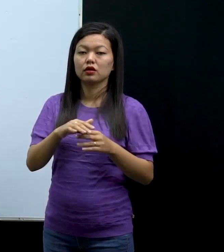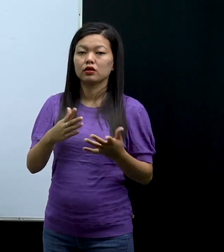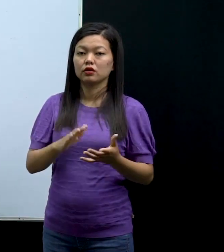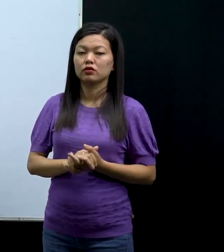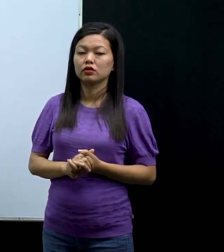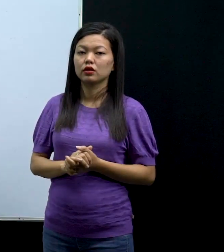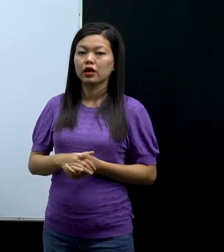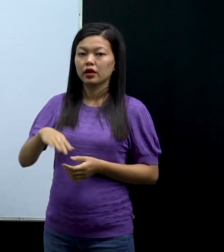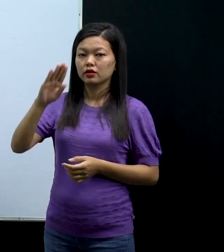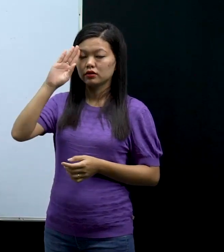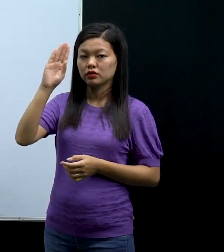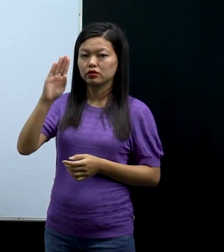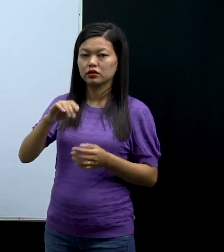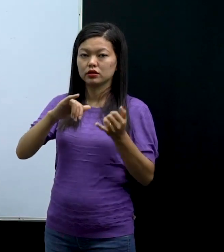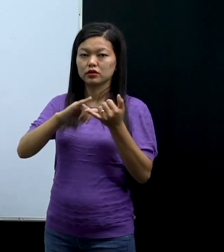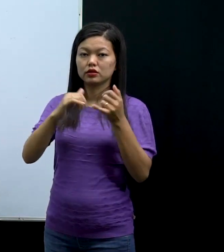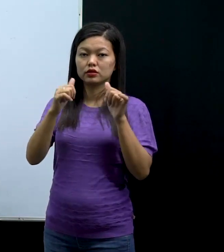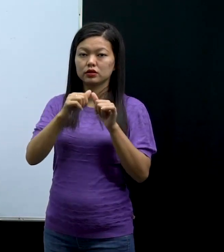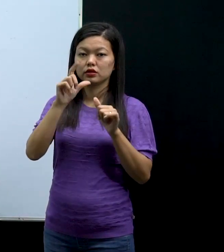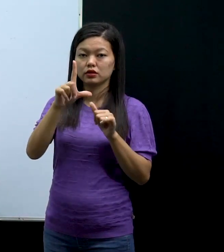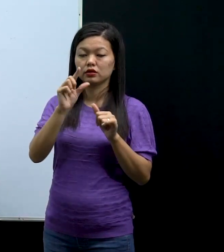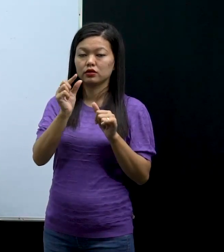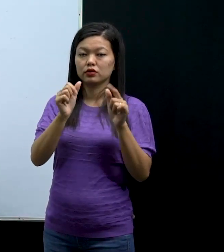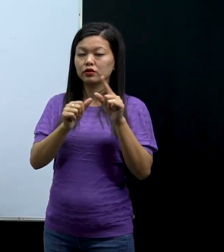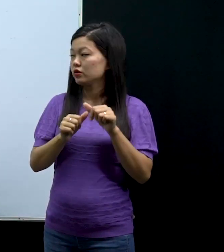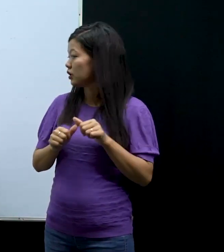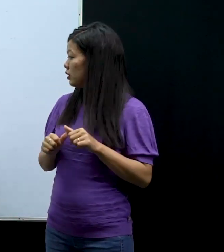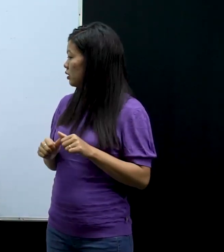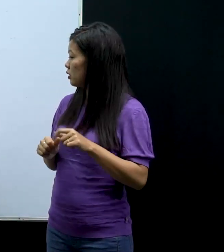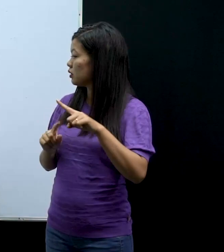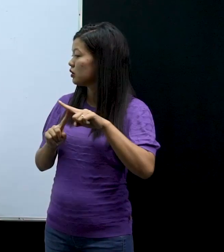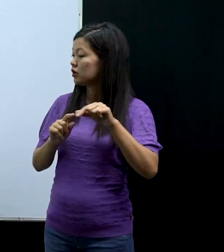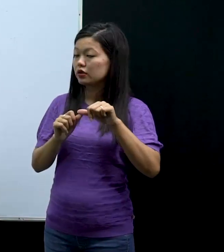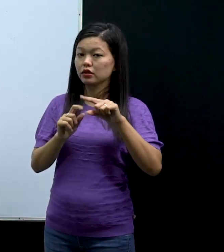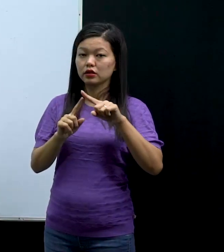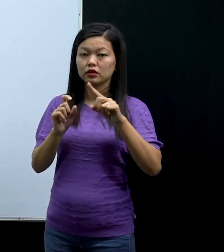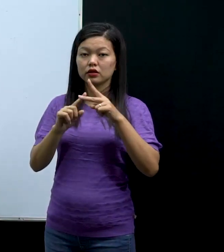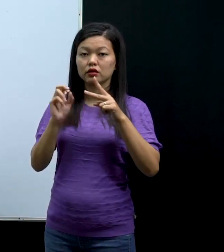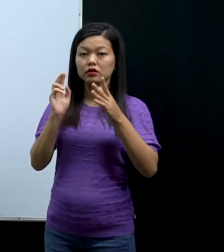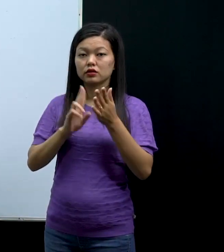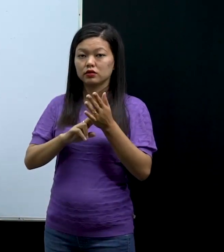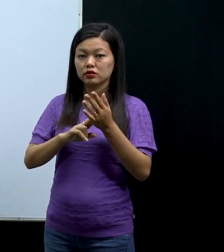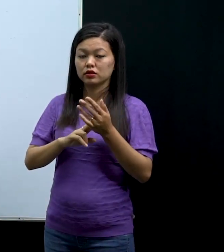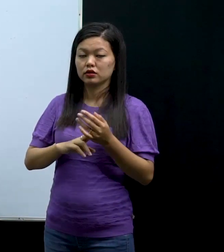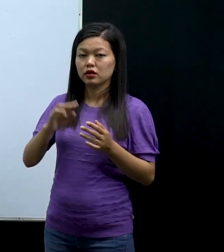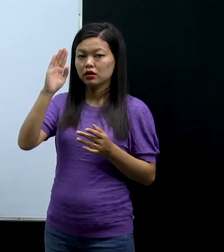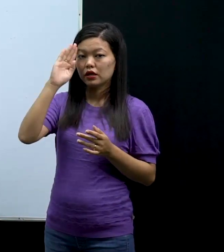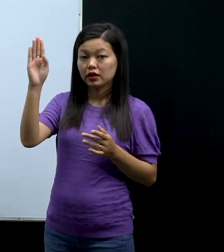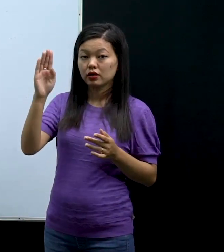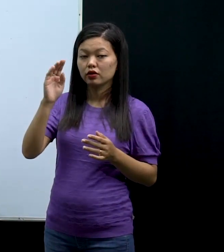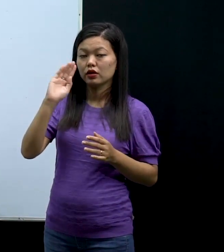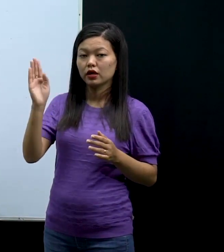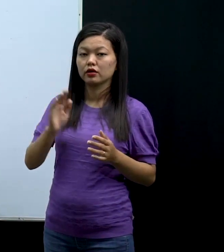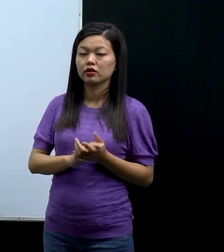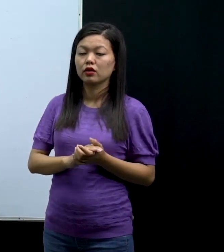sir, or how you address that person, madam, maybe even Mr. You can use the salutation in that way, and the name